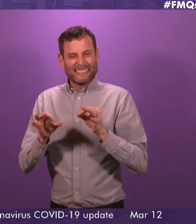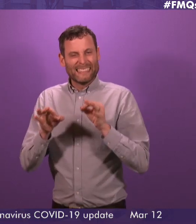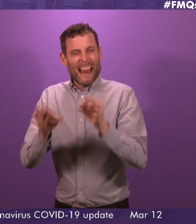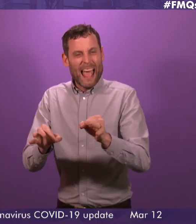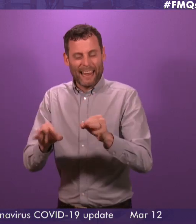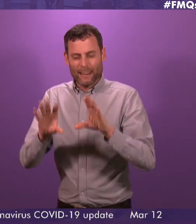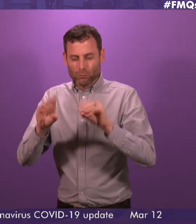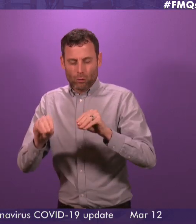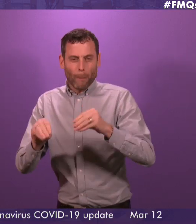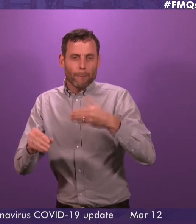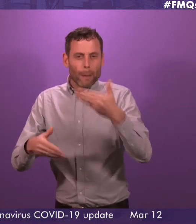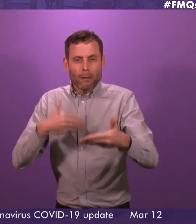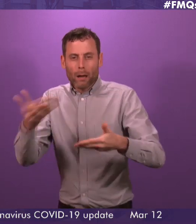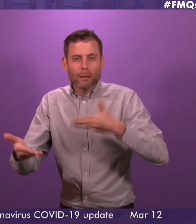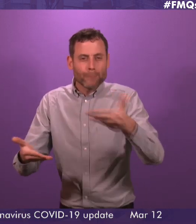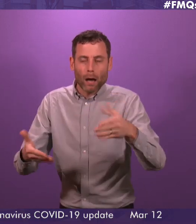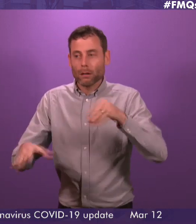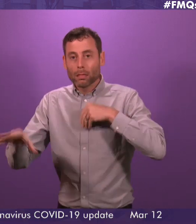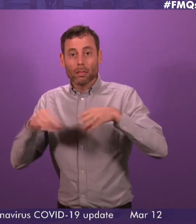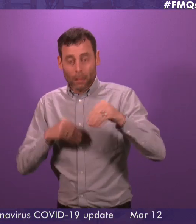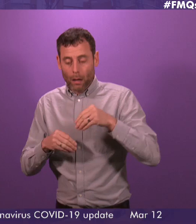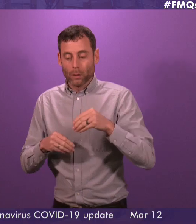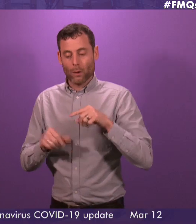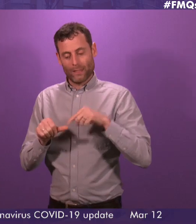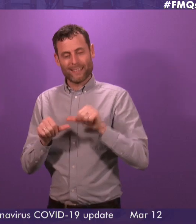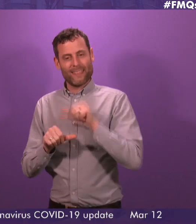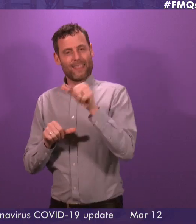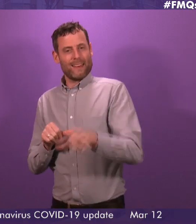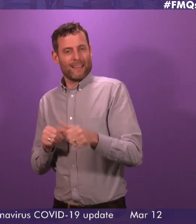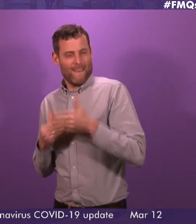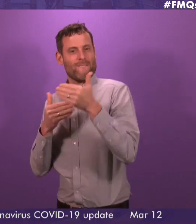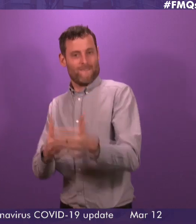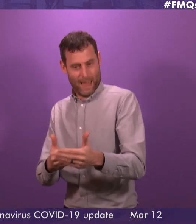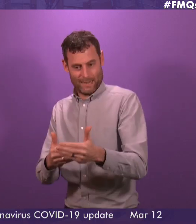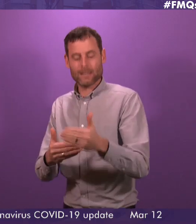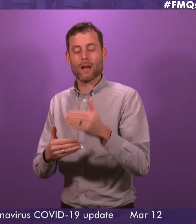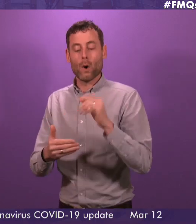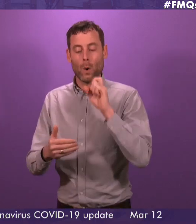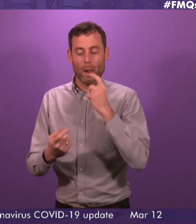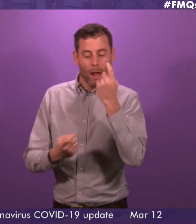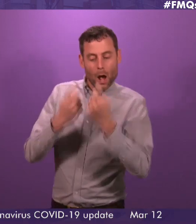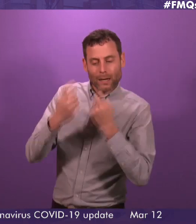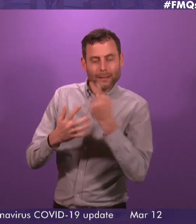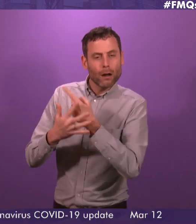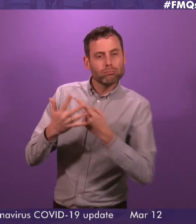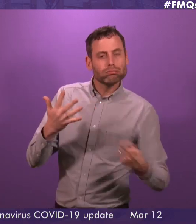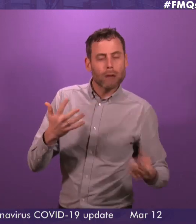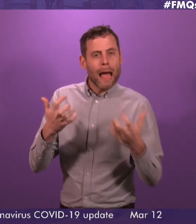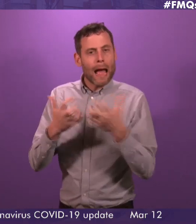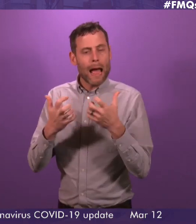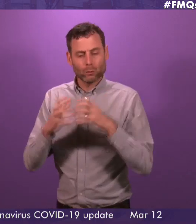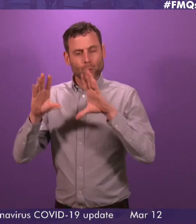As the phase progresses, there will be other measures to be considered and determined, and we will, of